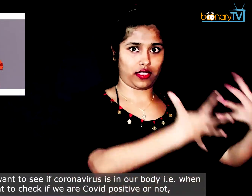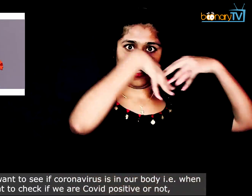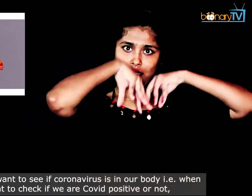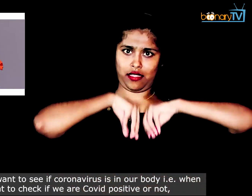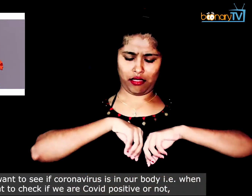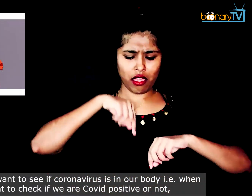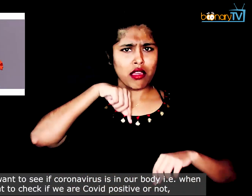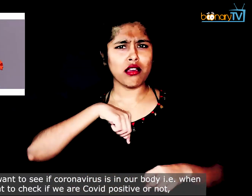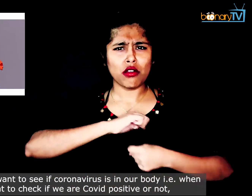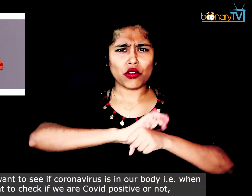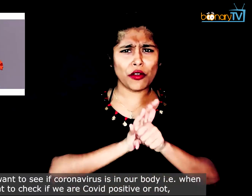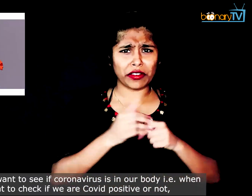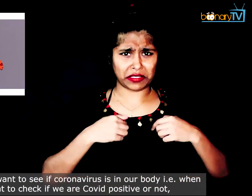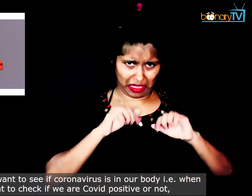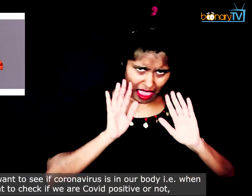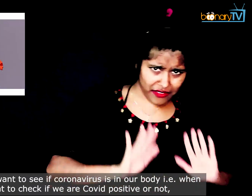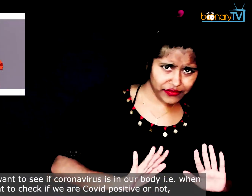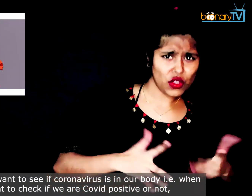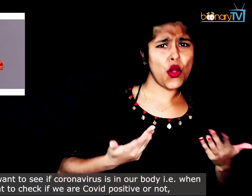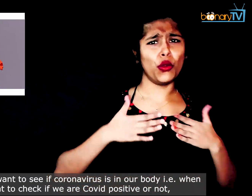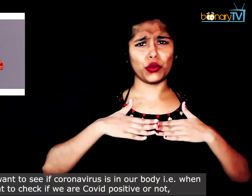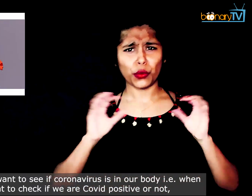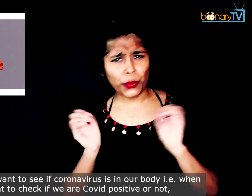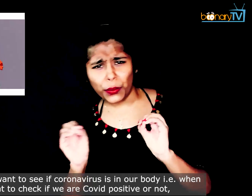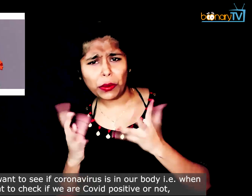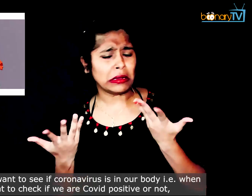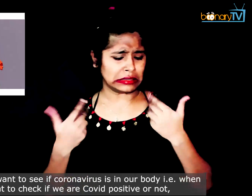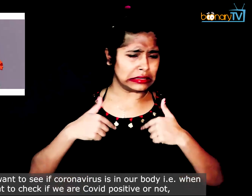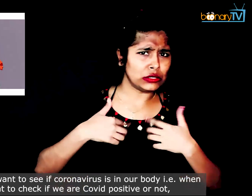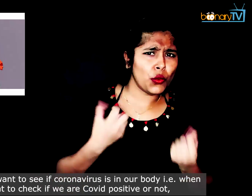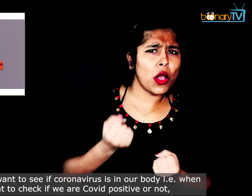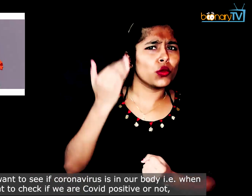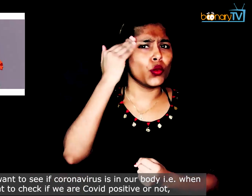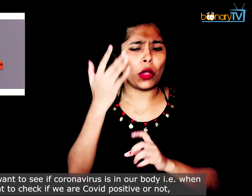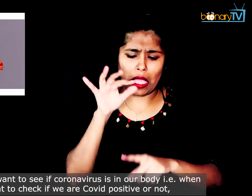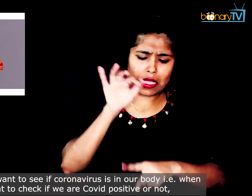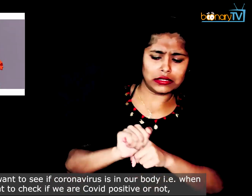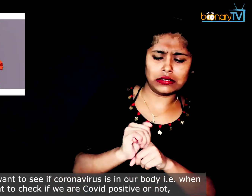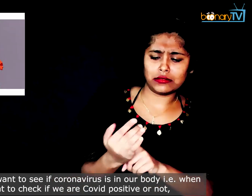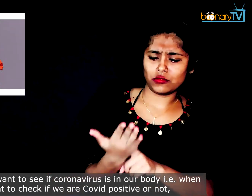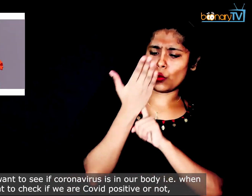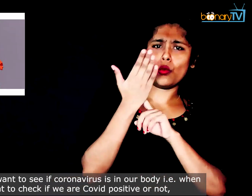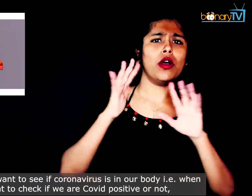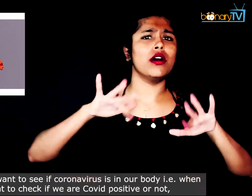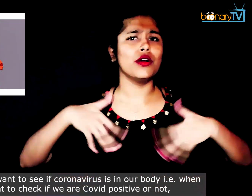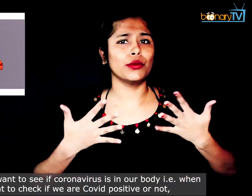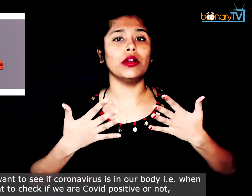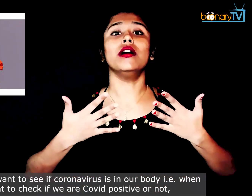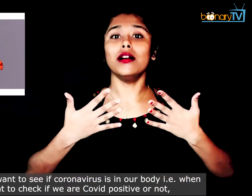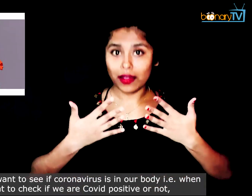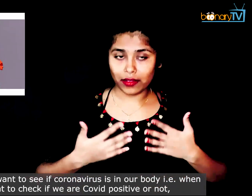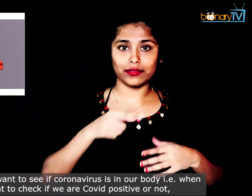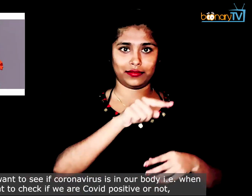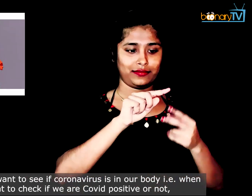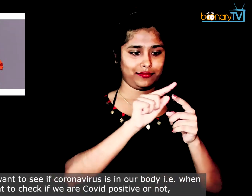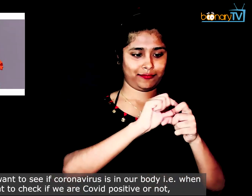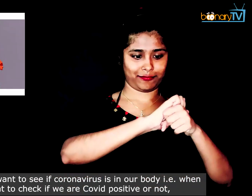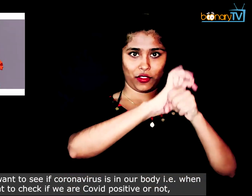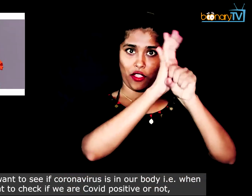want to see if coronavirus is in our body, that is, when we want to check if we are COVID positive or